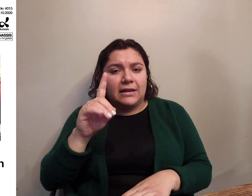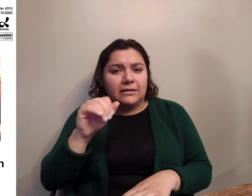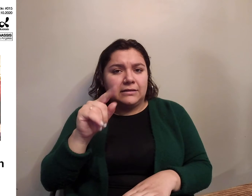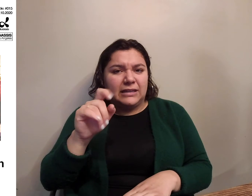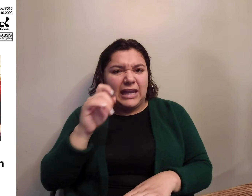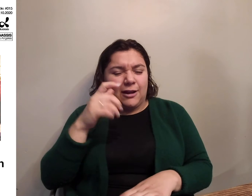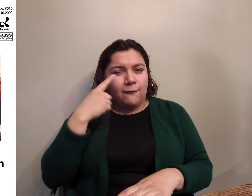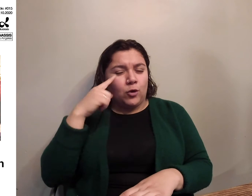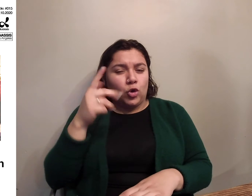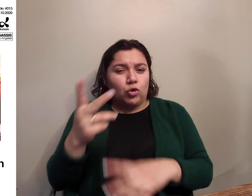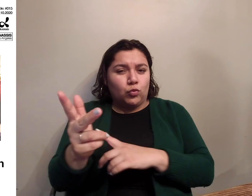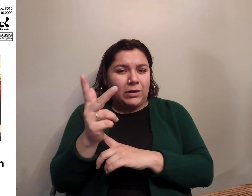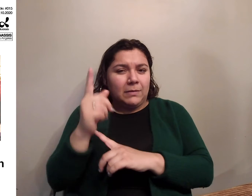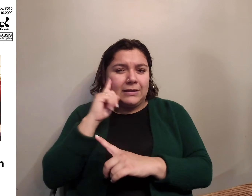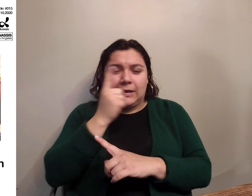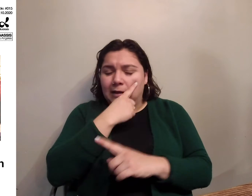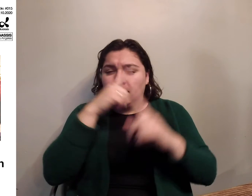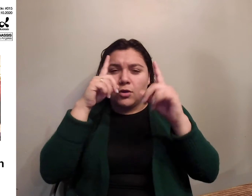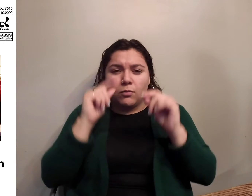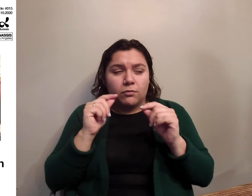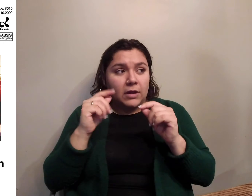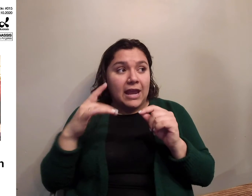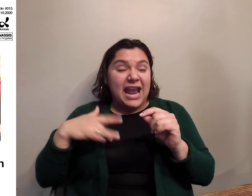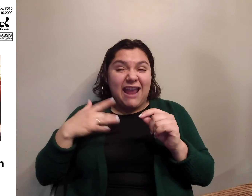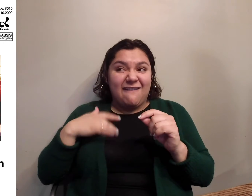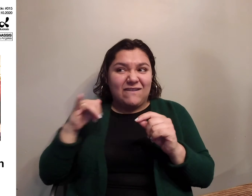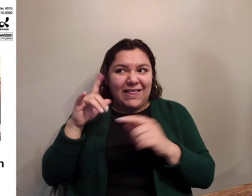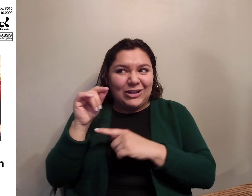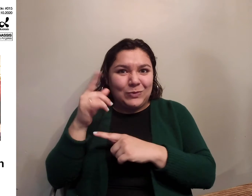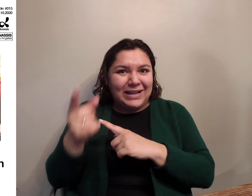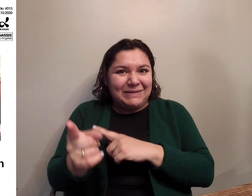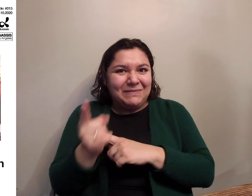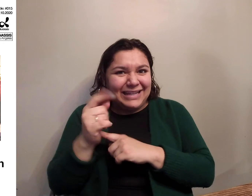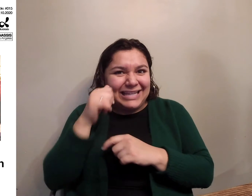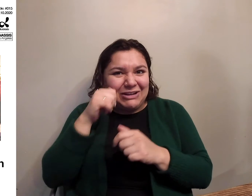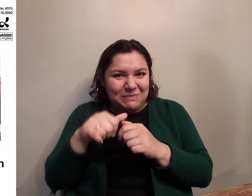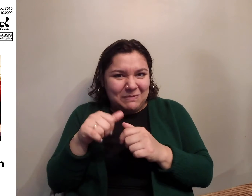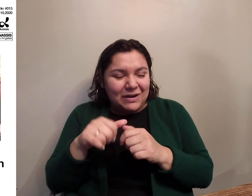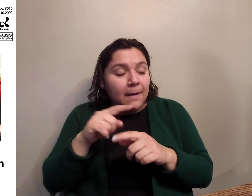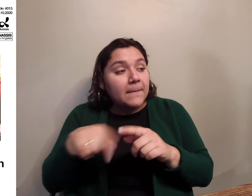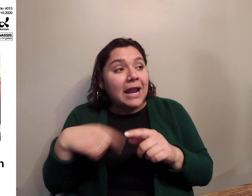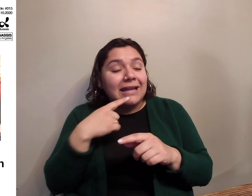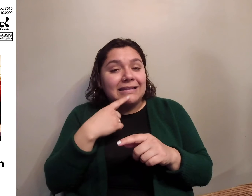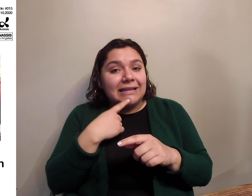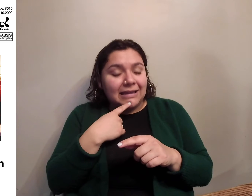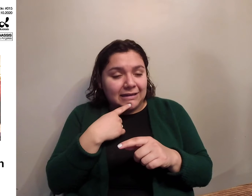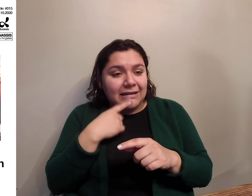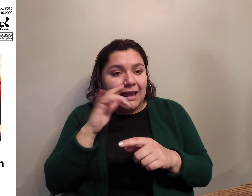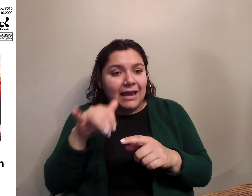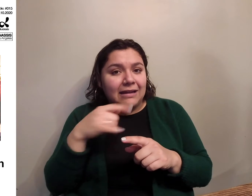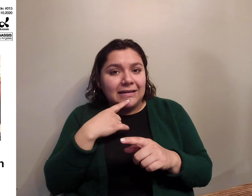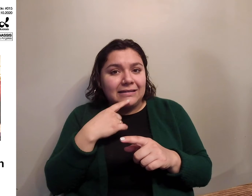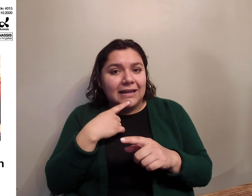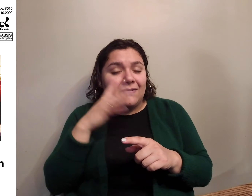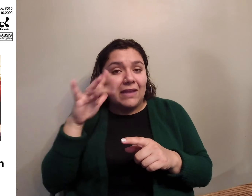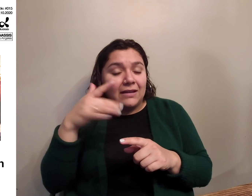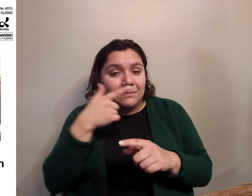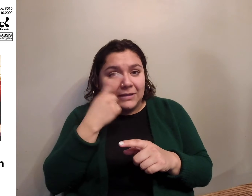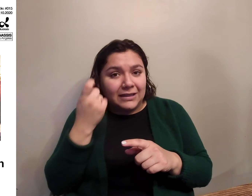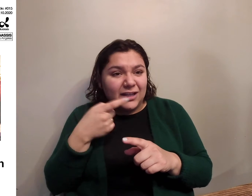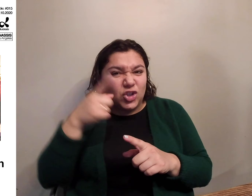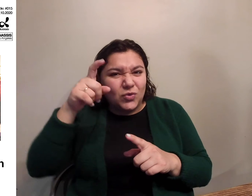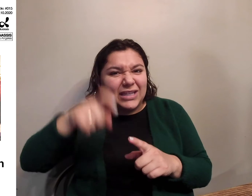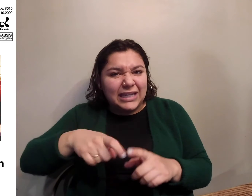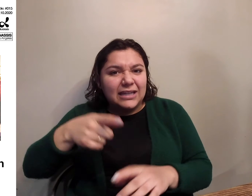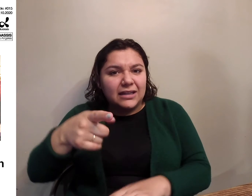3 minutes. And I remember it felt like 20 minutes, and I said as much. And he said to me, that's because you need